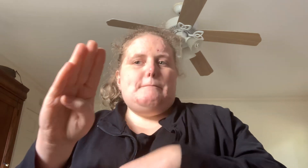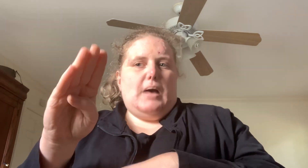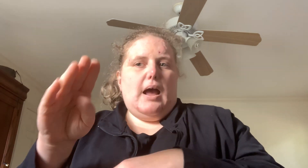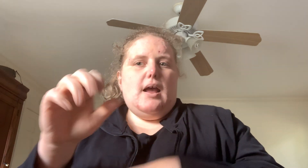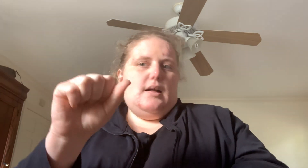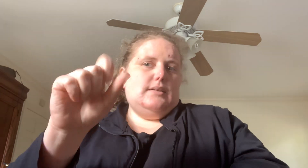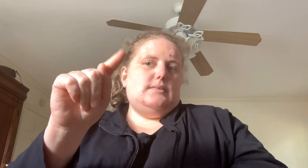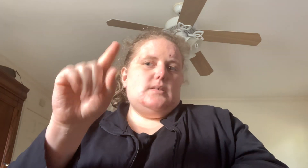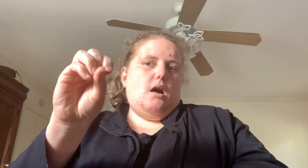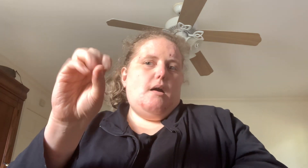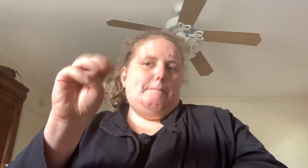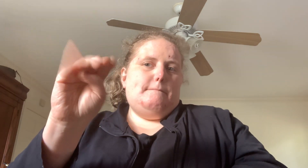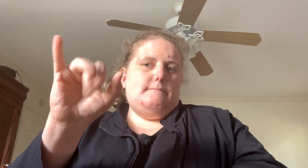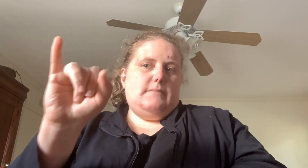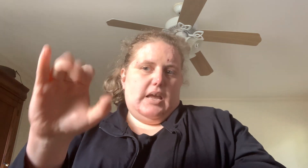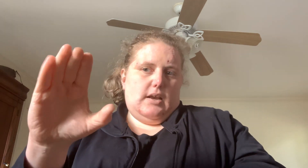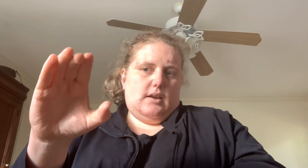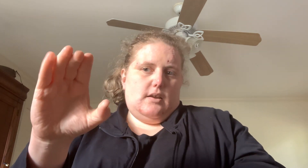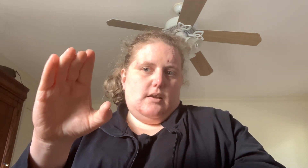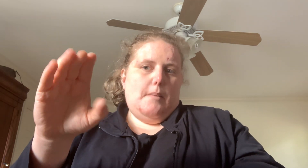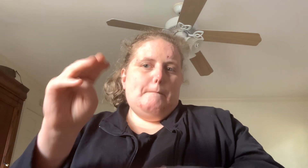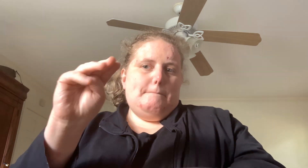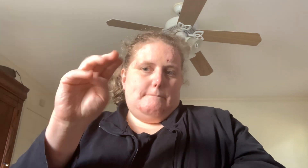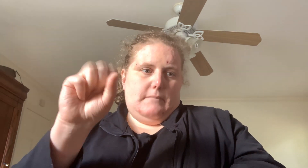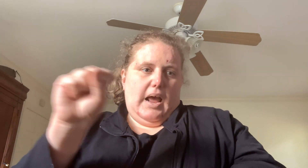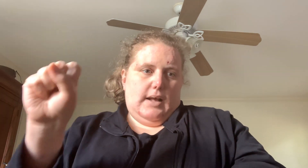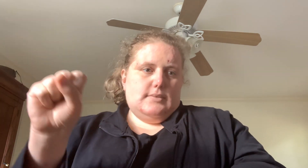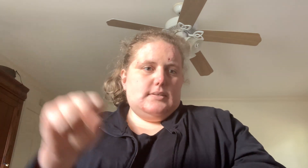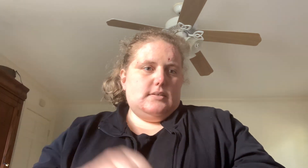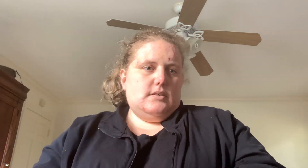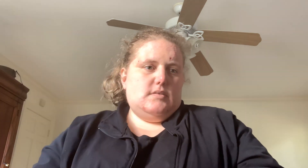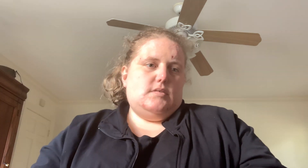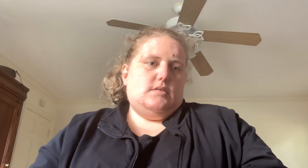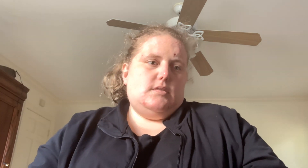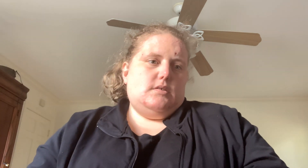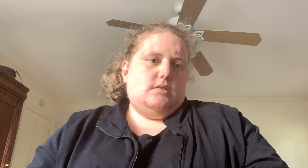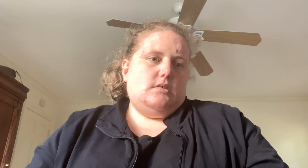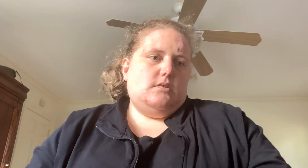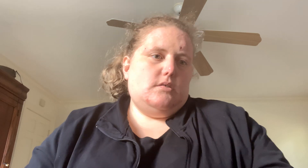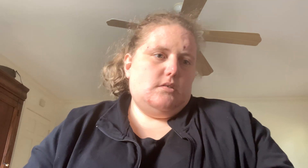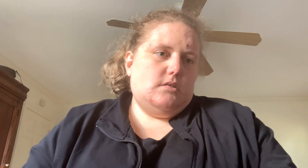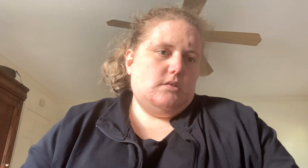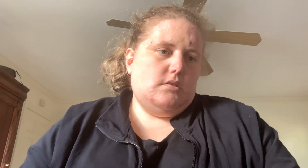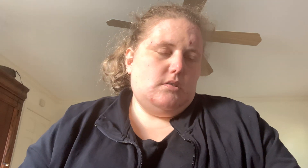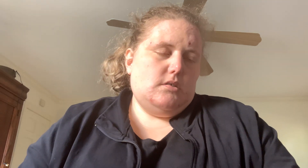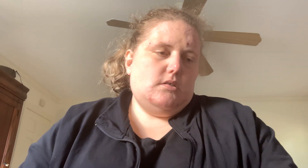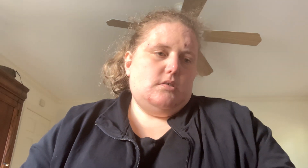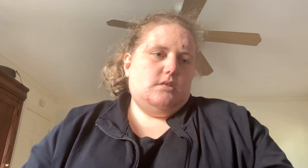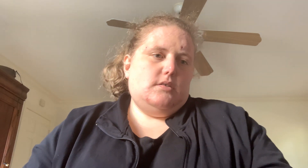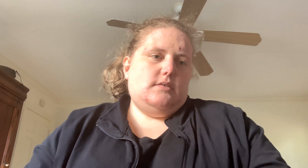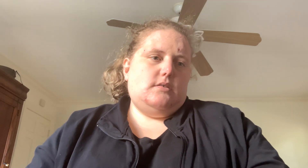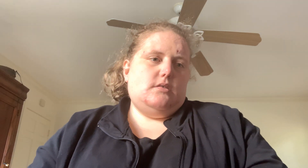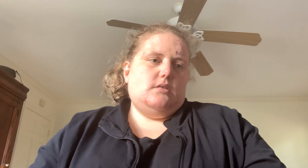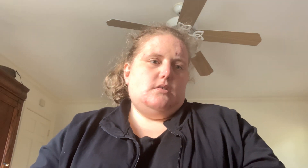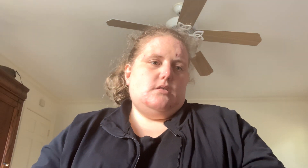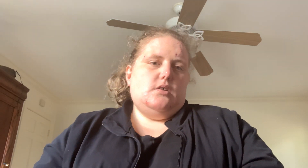are multiplying the fraction of 1 mole per the weight of copper. So that was 101 times 1 divided